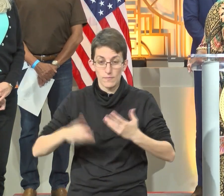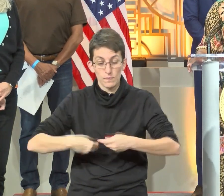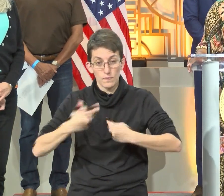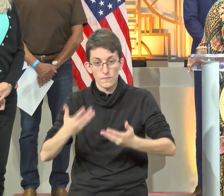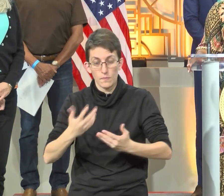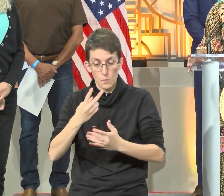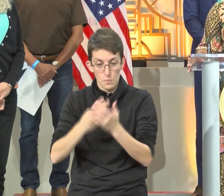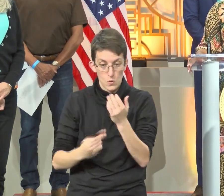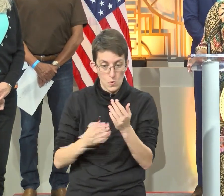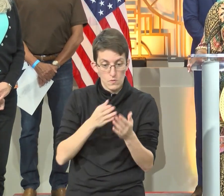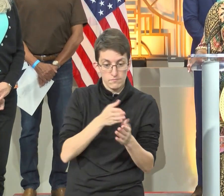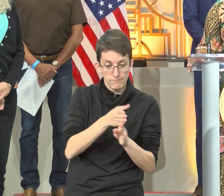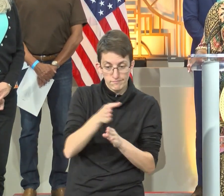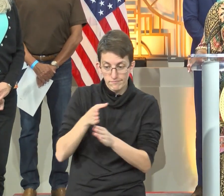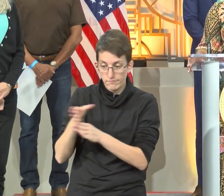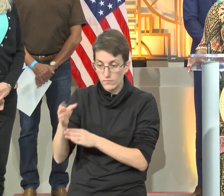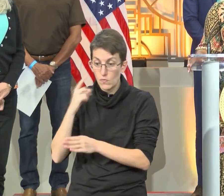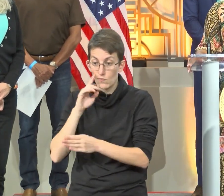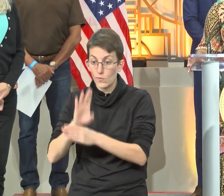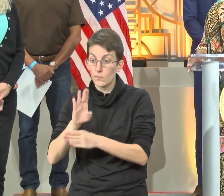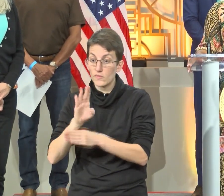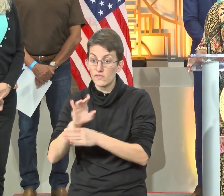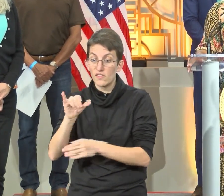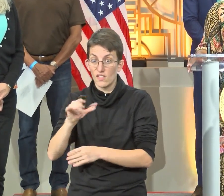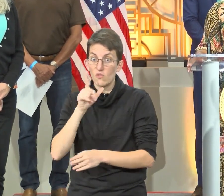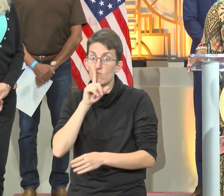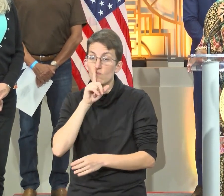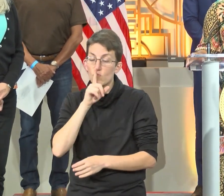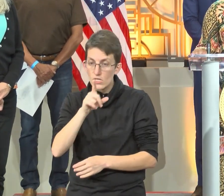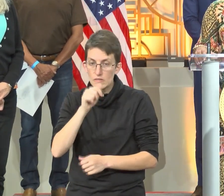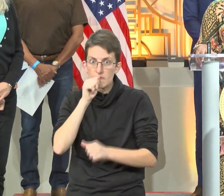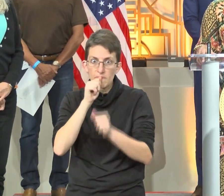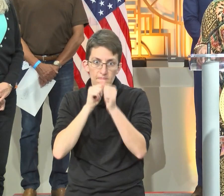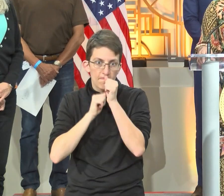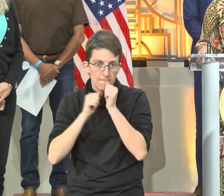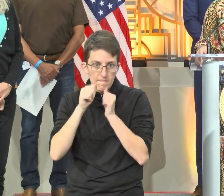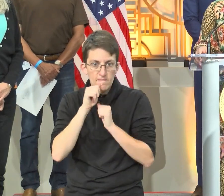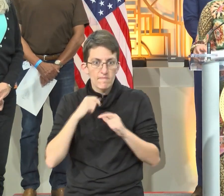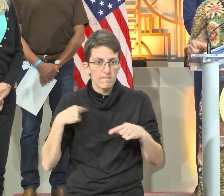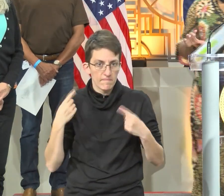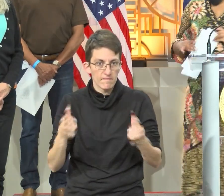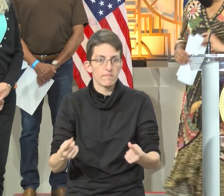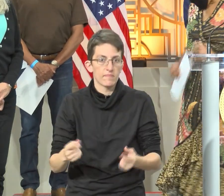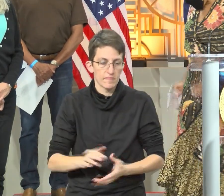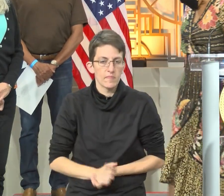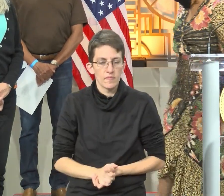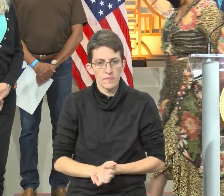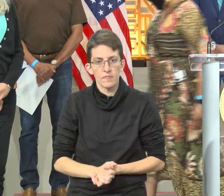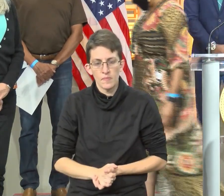program to businesses that are in dire need at this time.